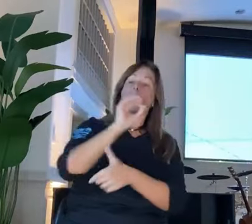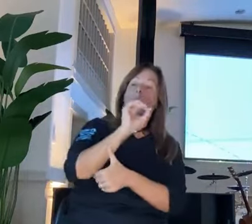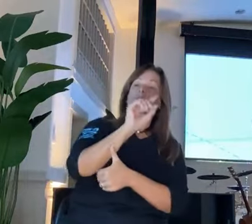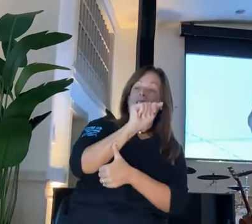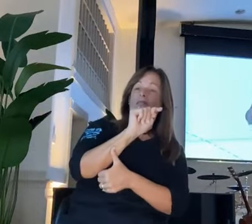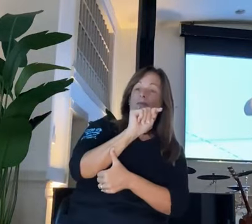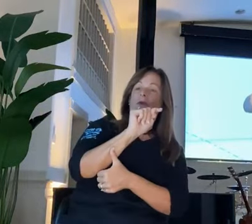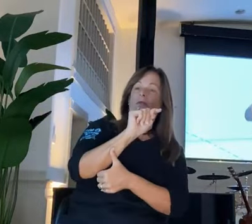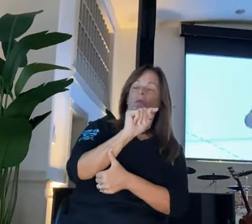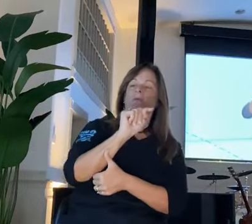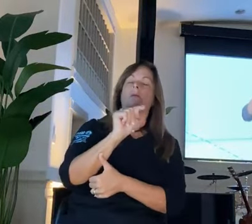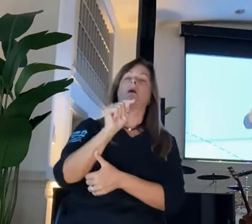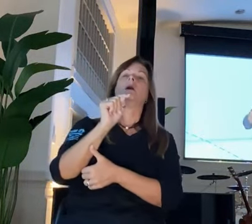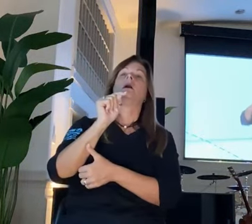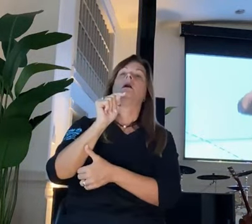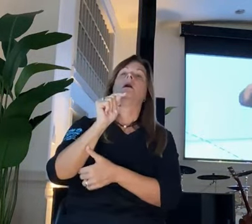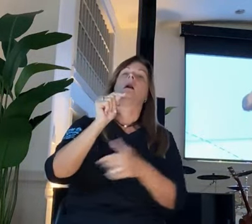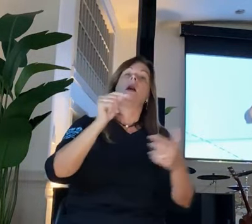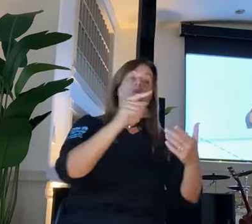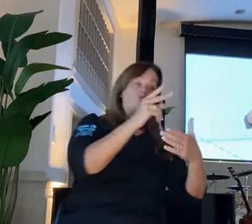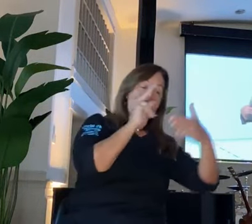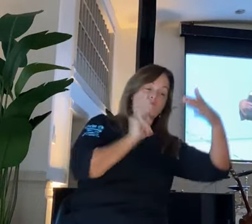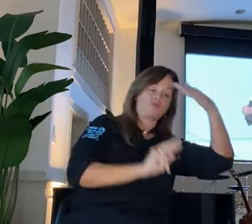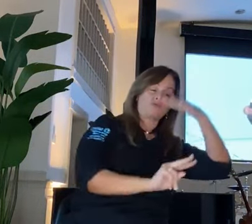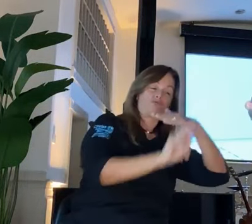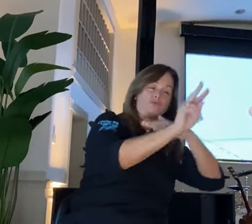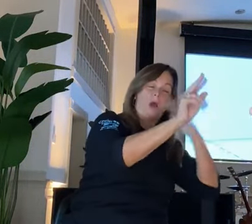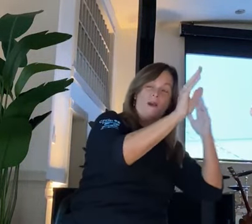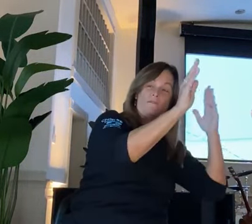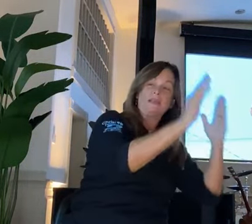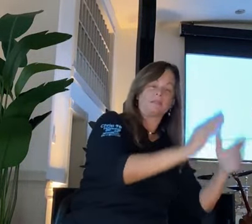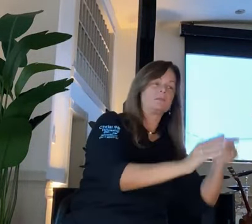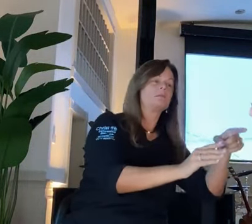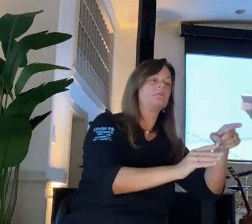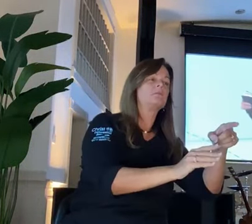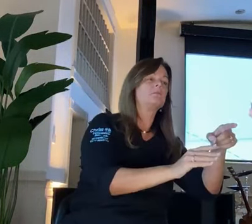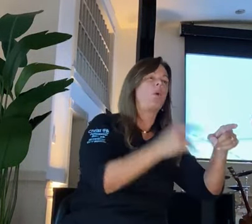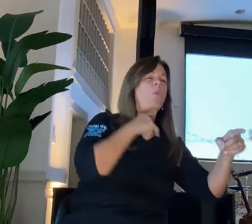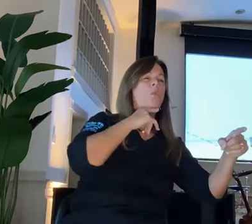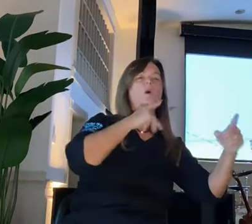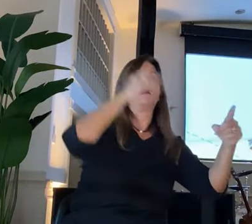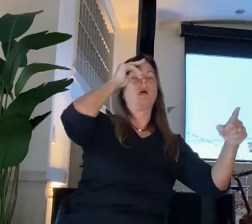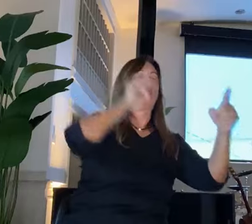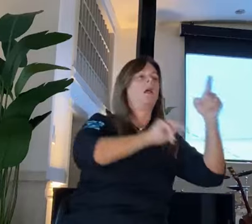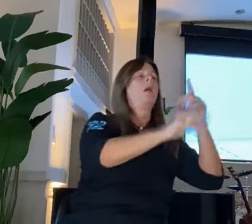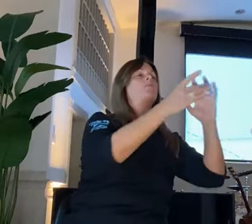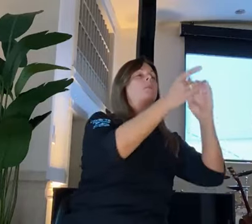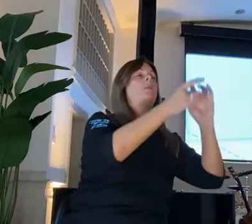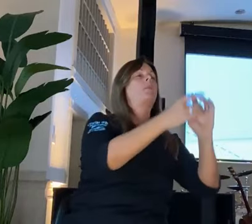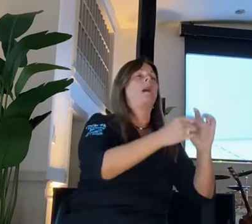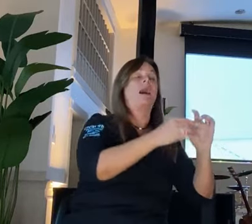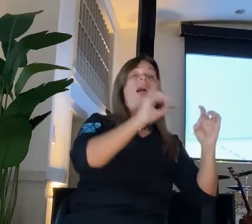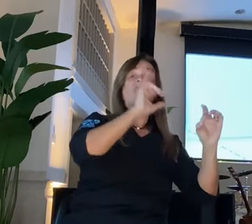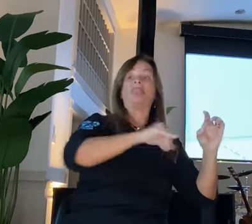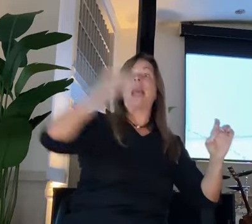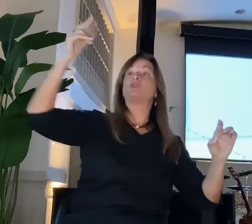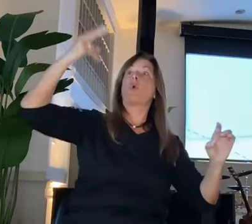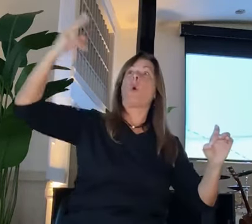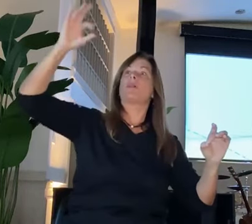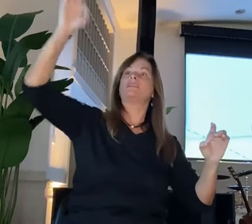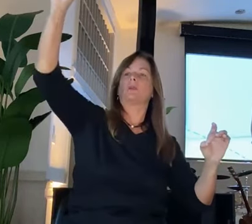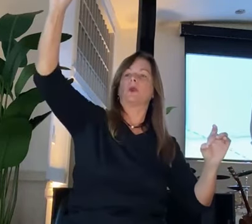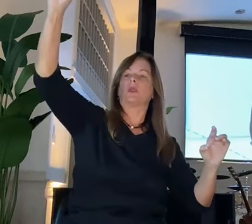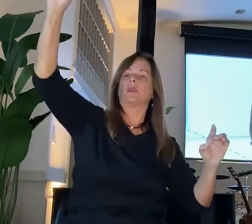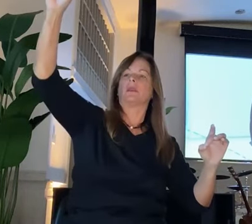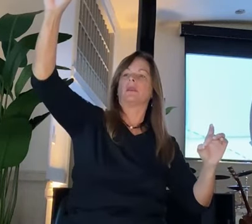daughters. We're all going to have the Spirit of God available to live and rule and reign in our lives, which we know is now that time, right? We have that now.